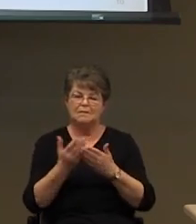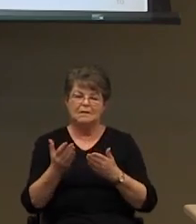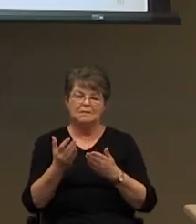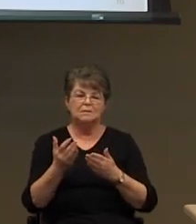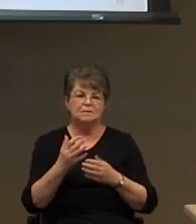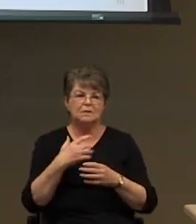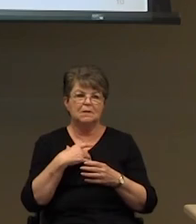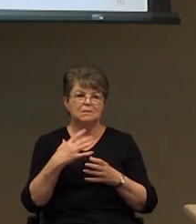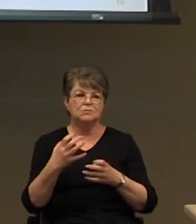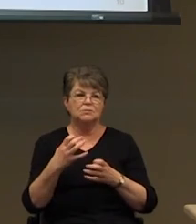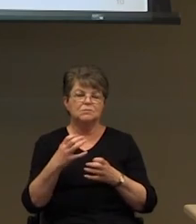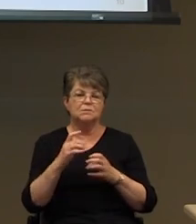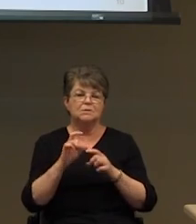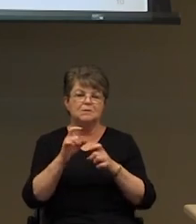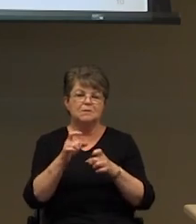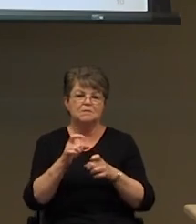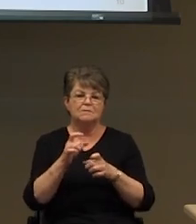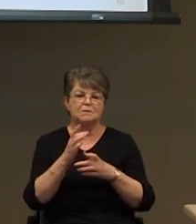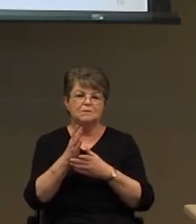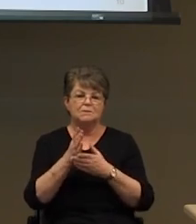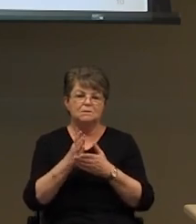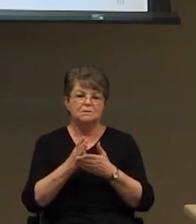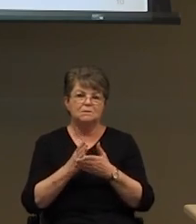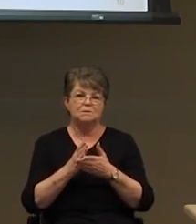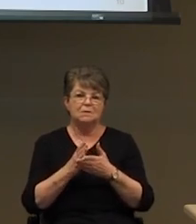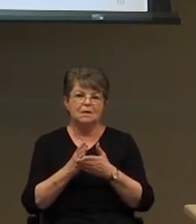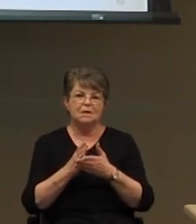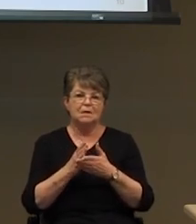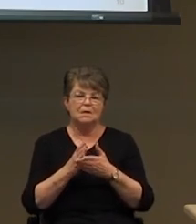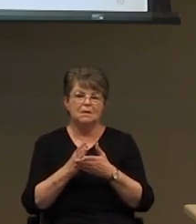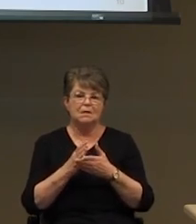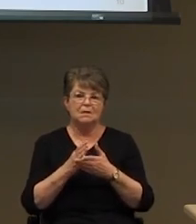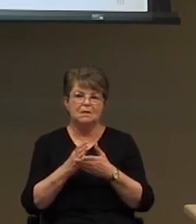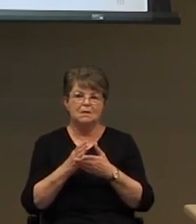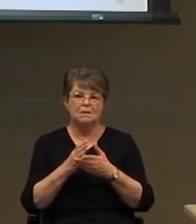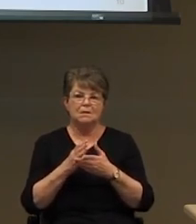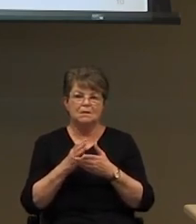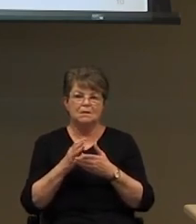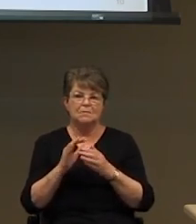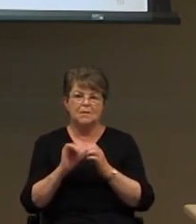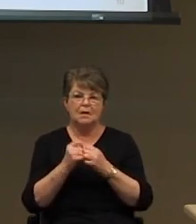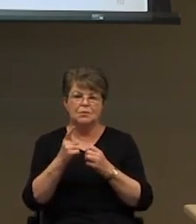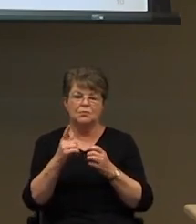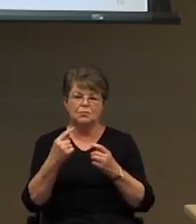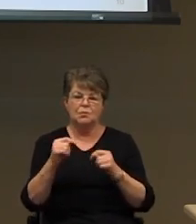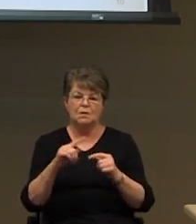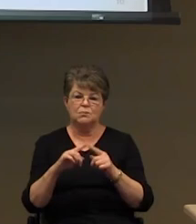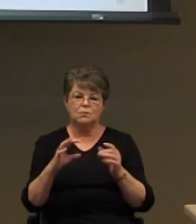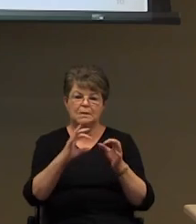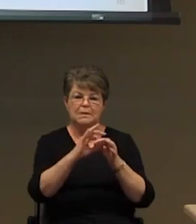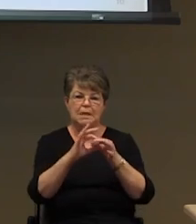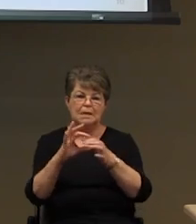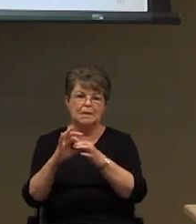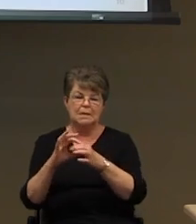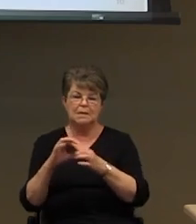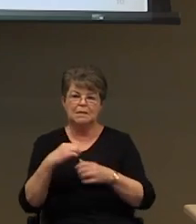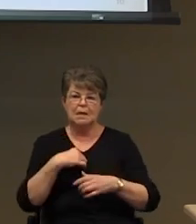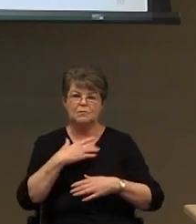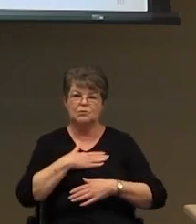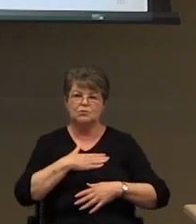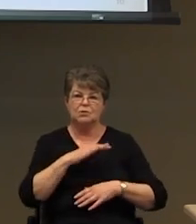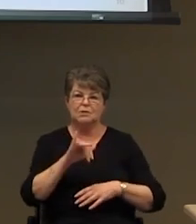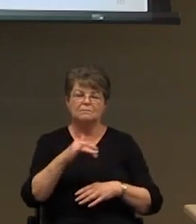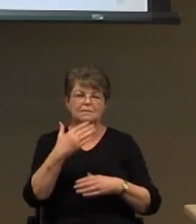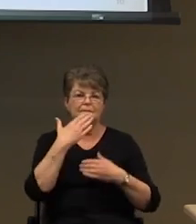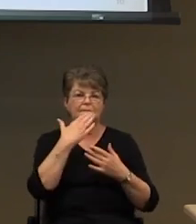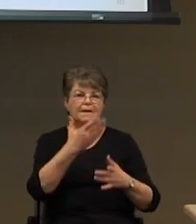I just want to kind of give you some thumbs up on how you're trying to connect these dots, and I do appreciate that.